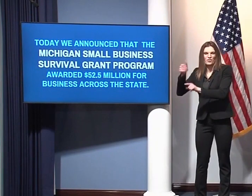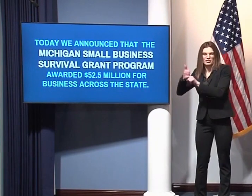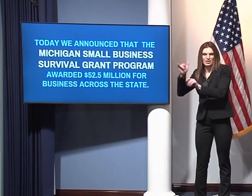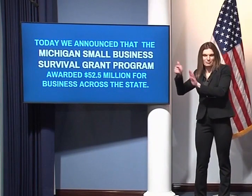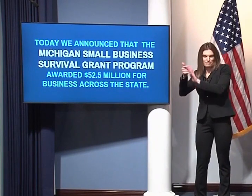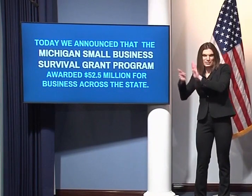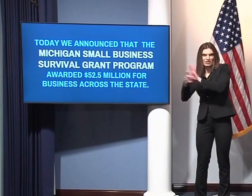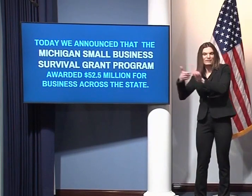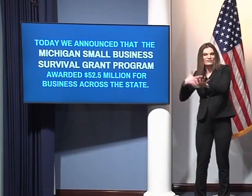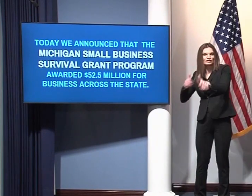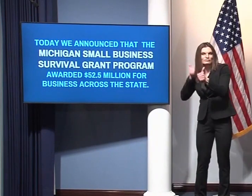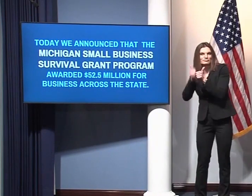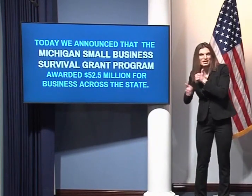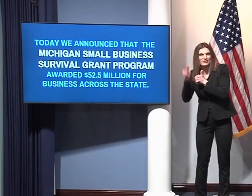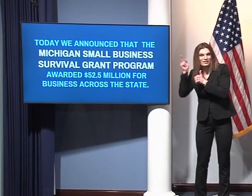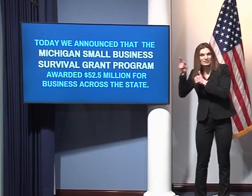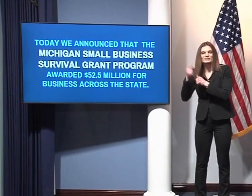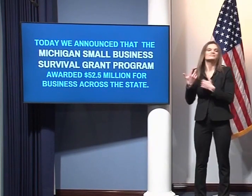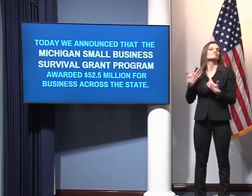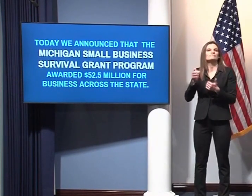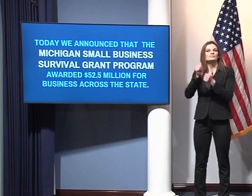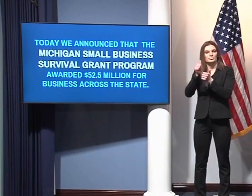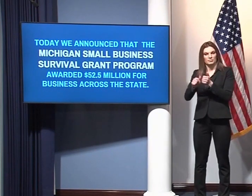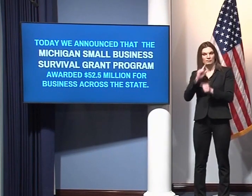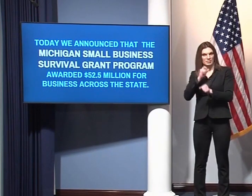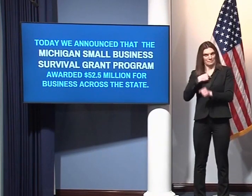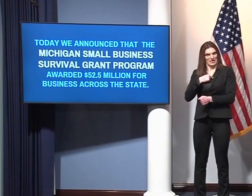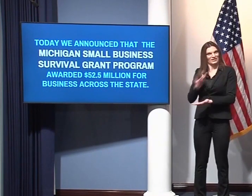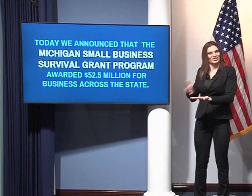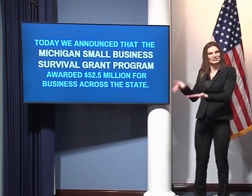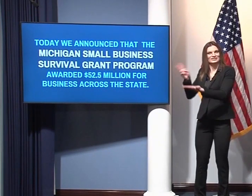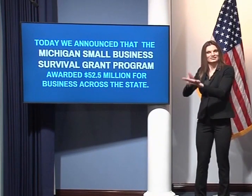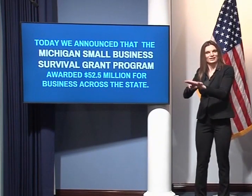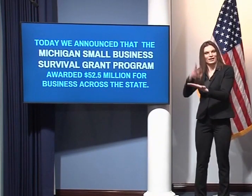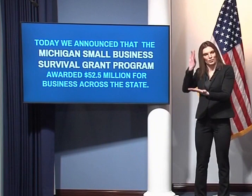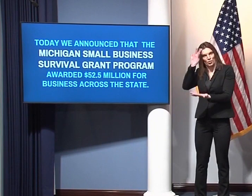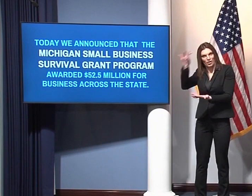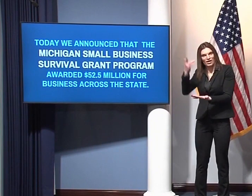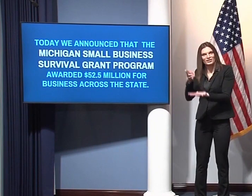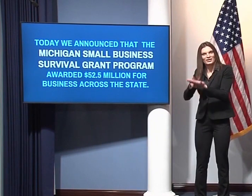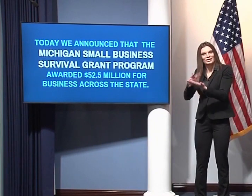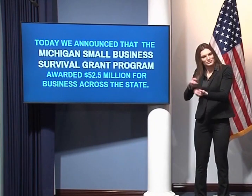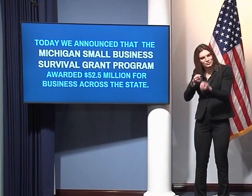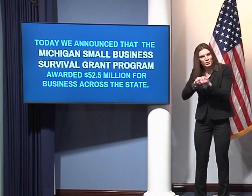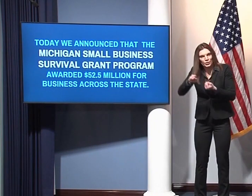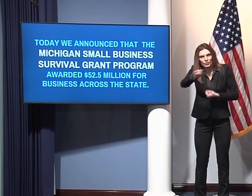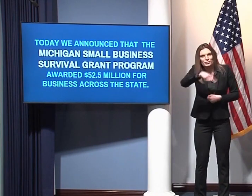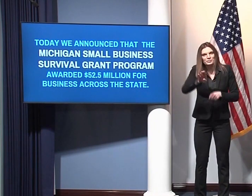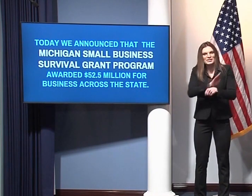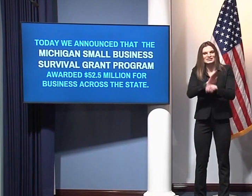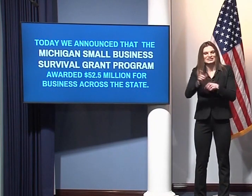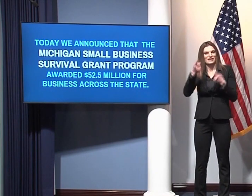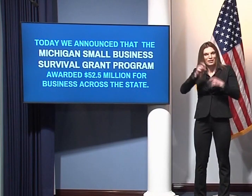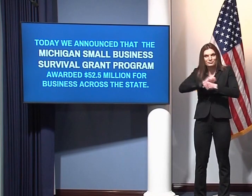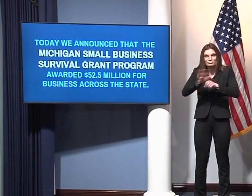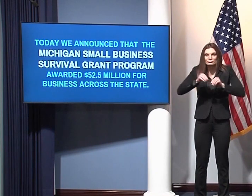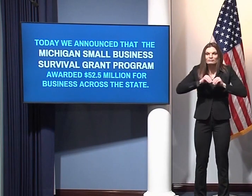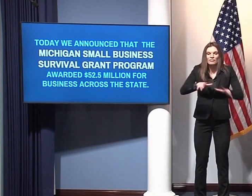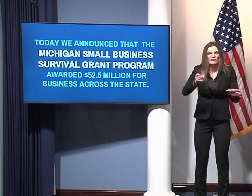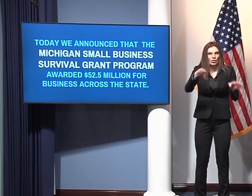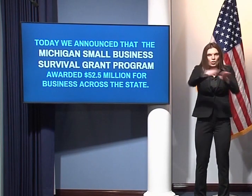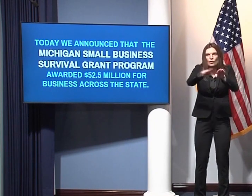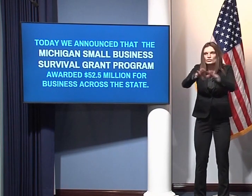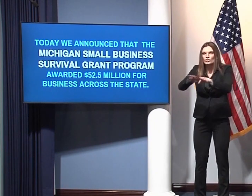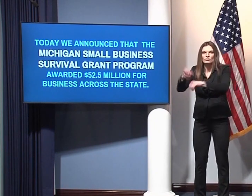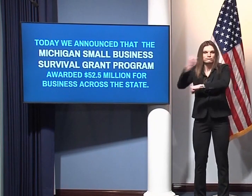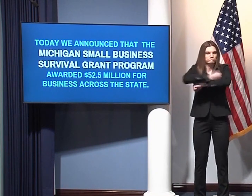signed to support small businesses, especially those that were impacted by the pandemic. When we work together,